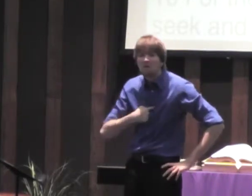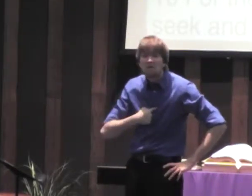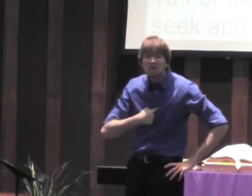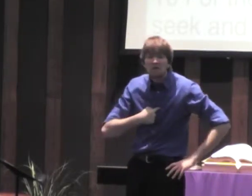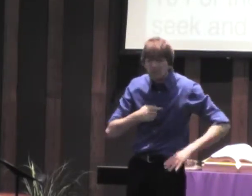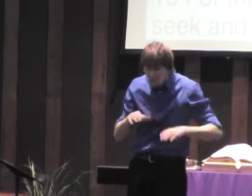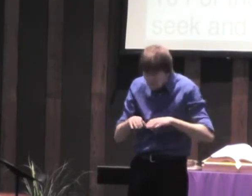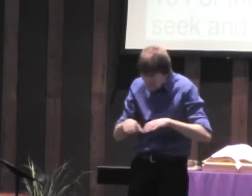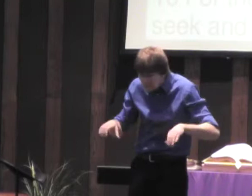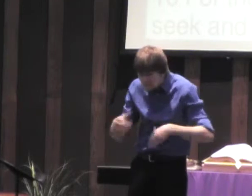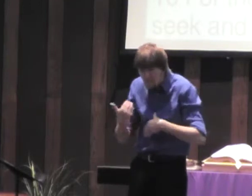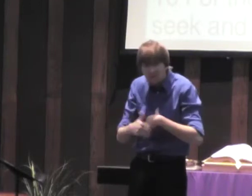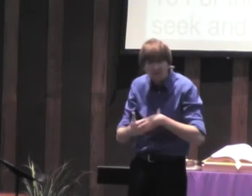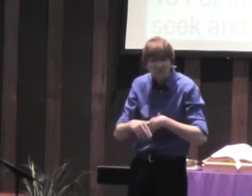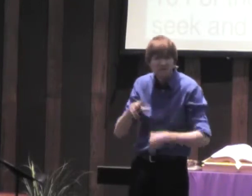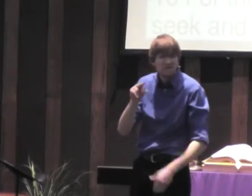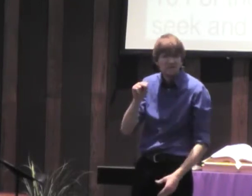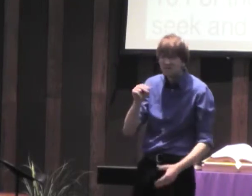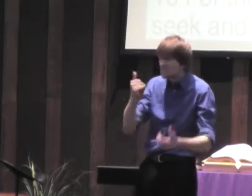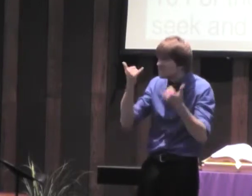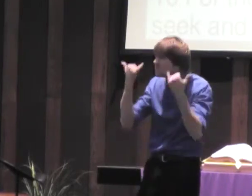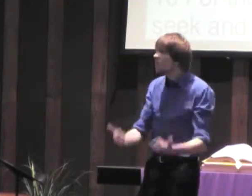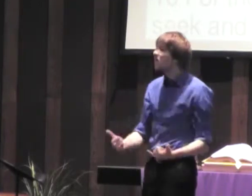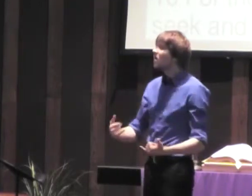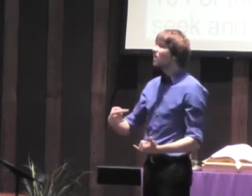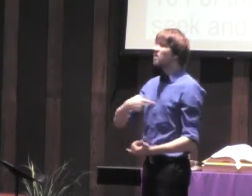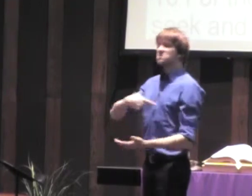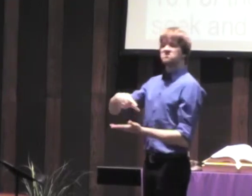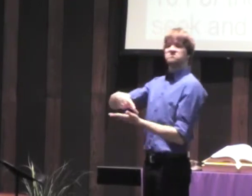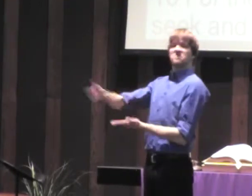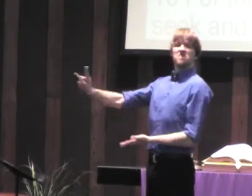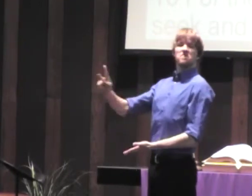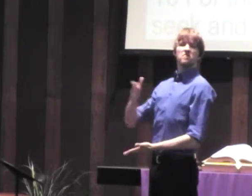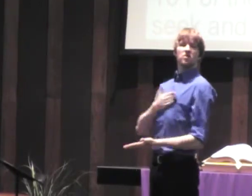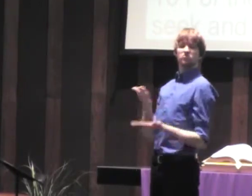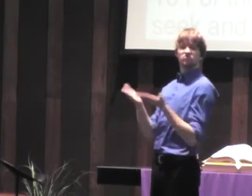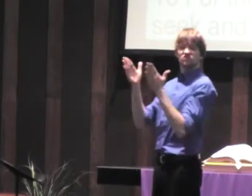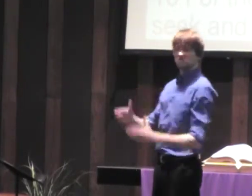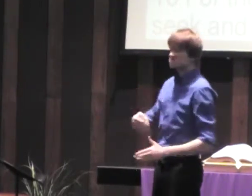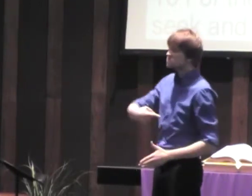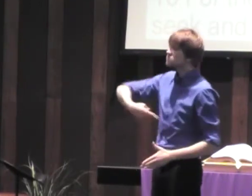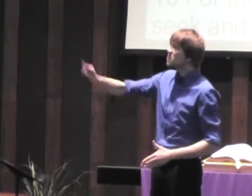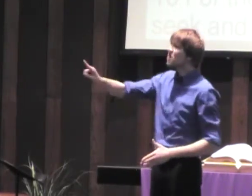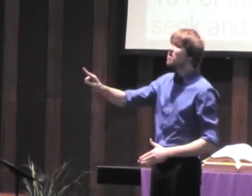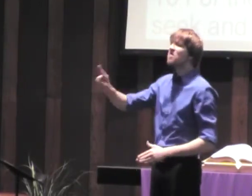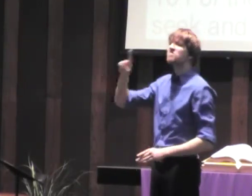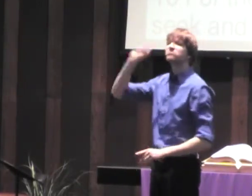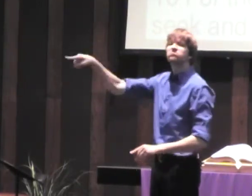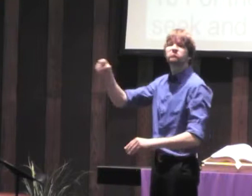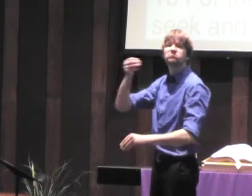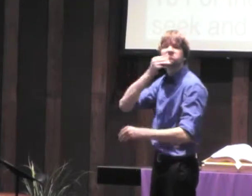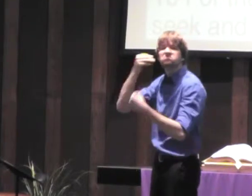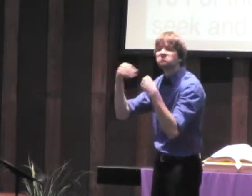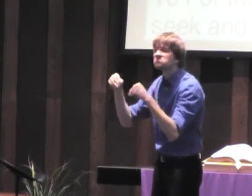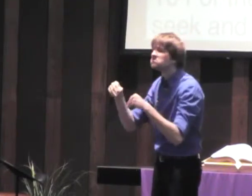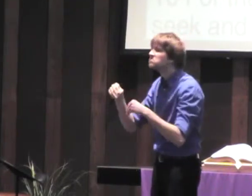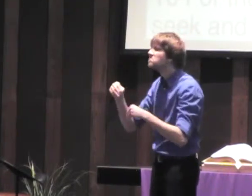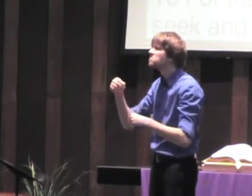But now it's not the same. Now I don't rely on bread. I pay my servants to go to